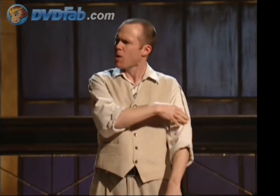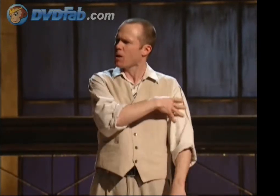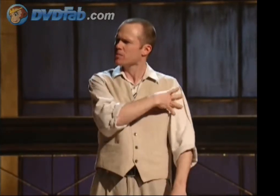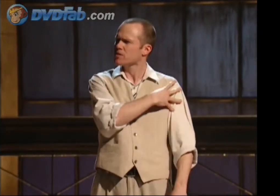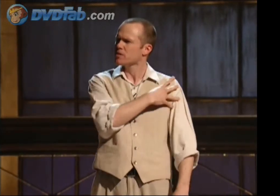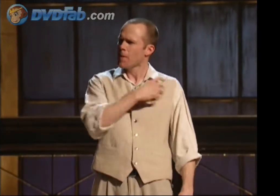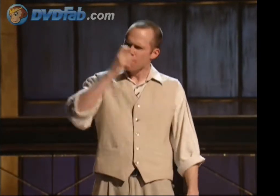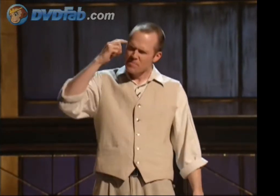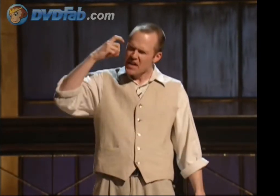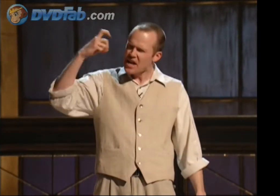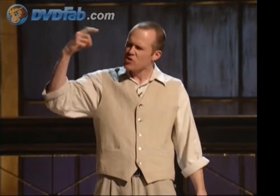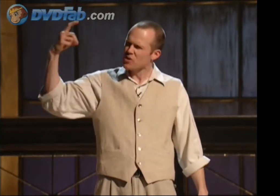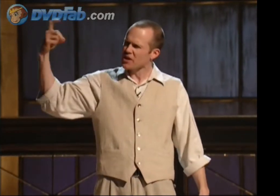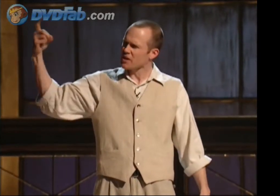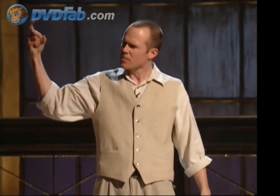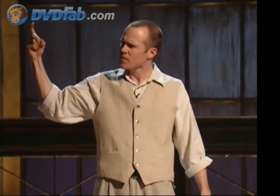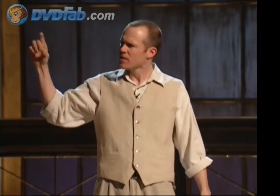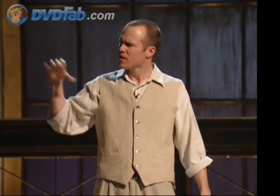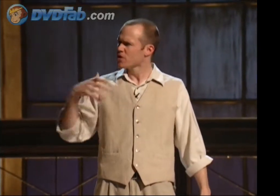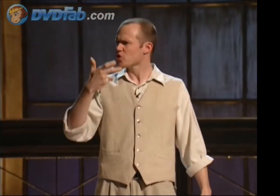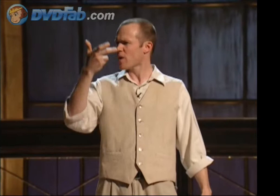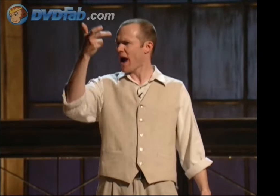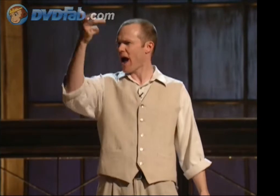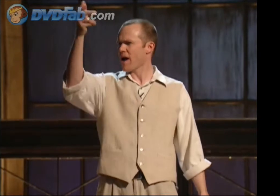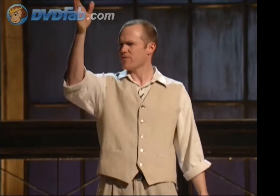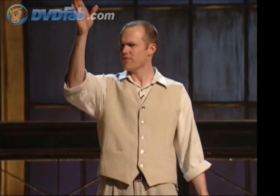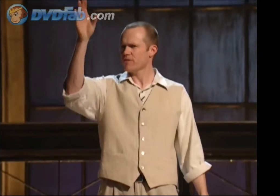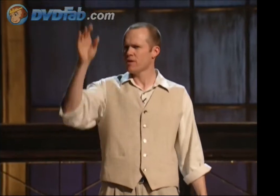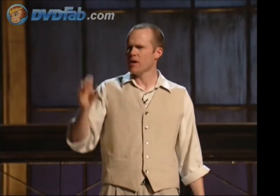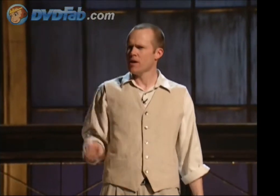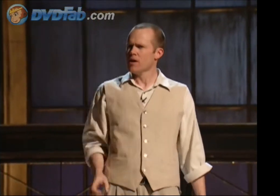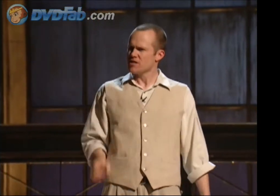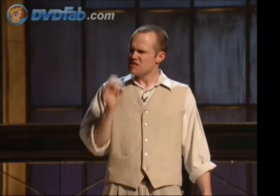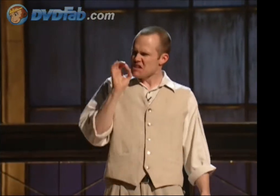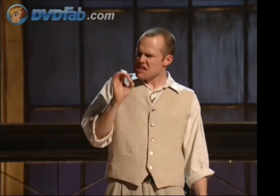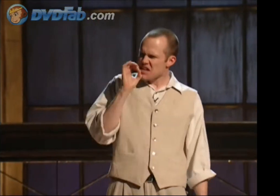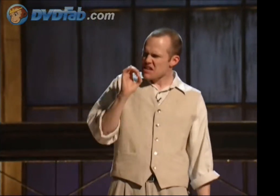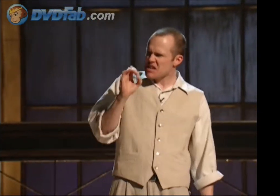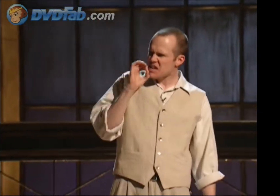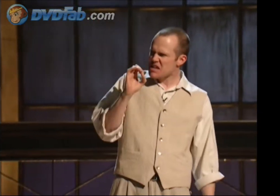goosebumps, daydream, giraffe, sticky, icky, icky.